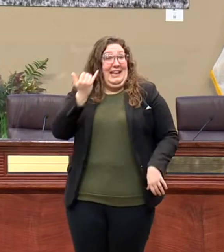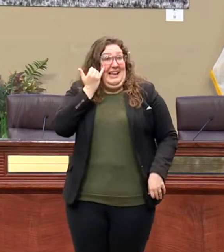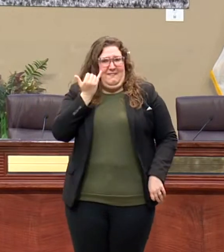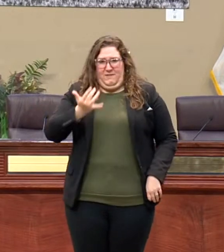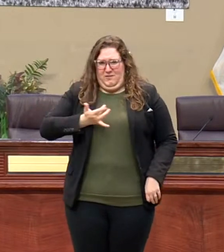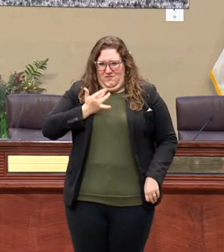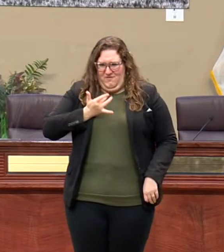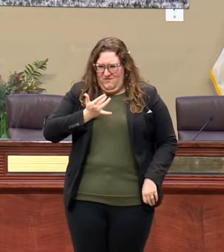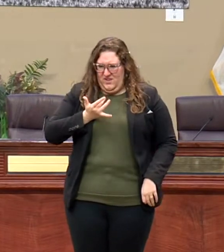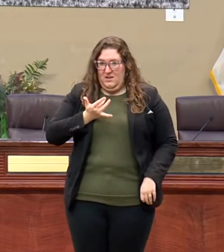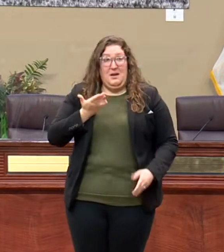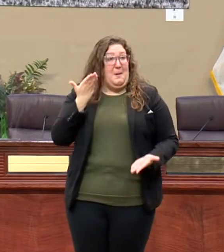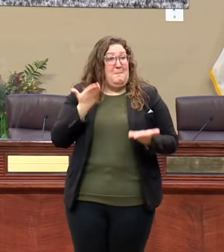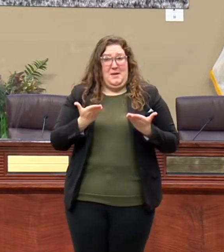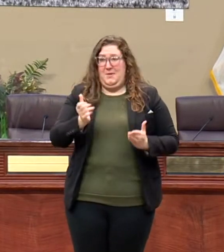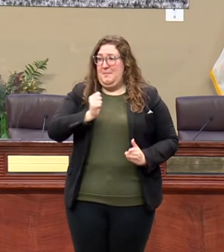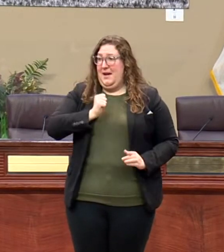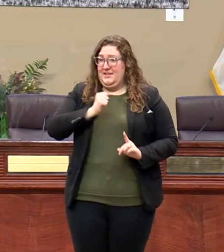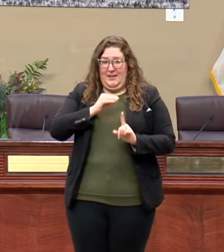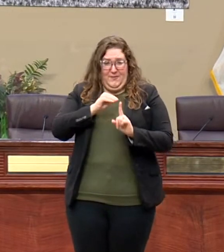until you know your status,